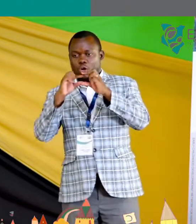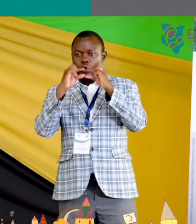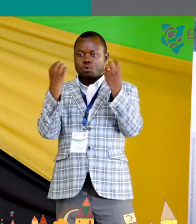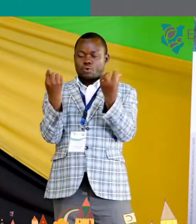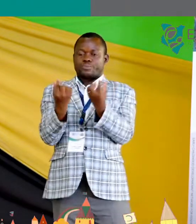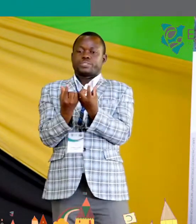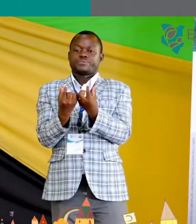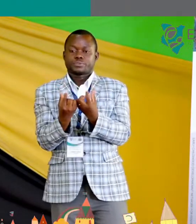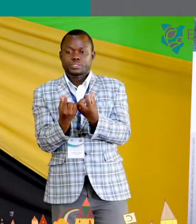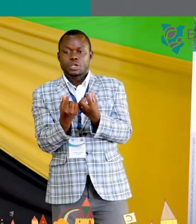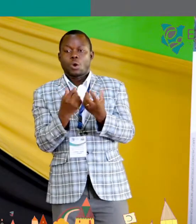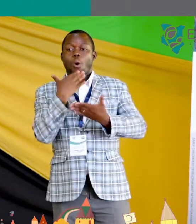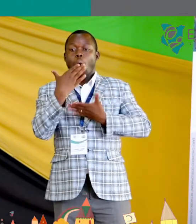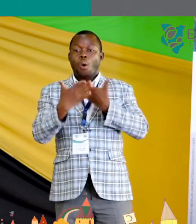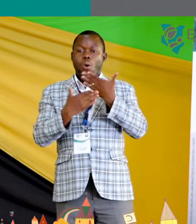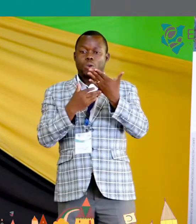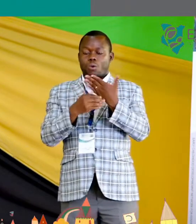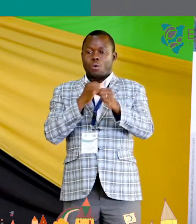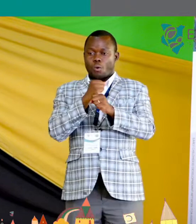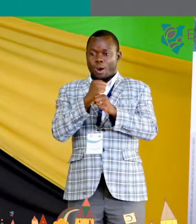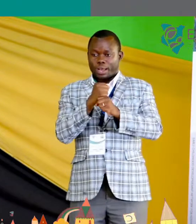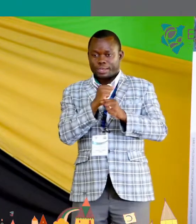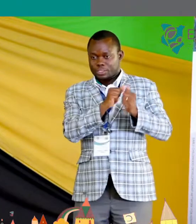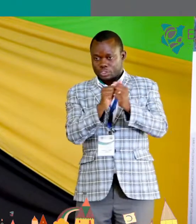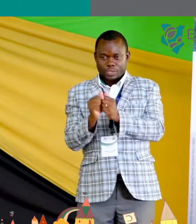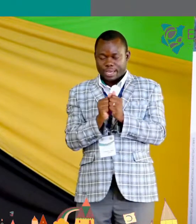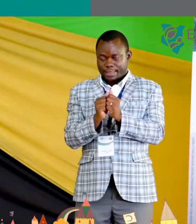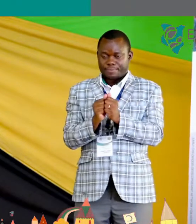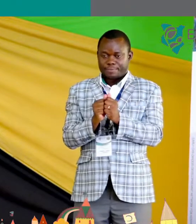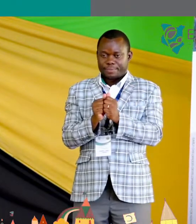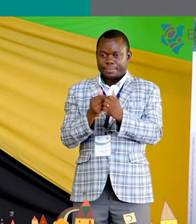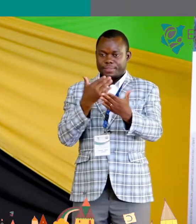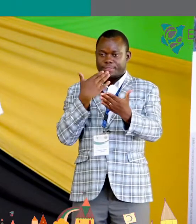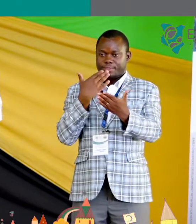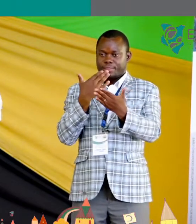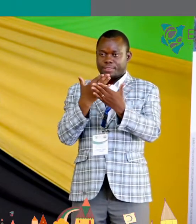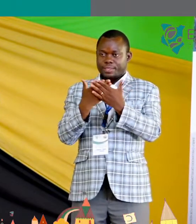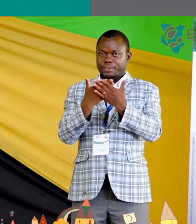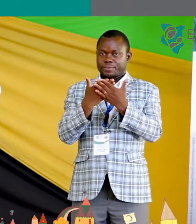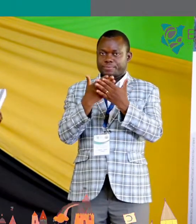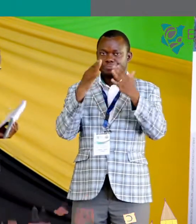to name a few, are our backbone. Thank you very much.